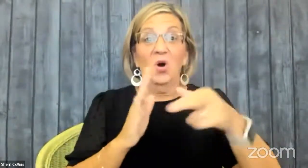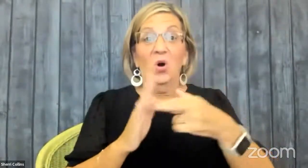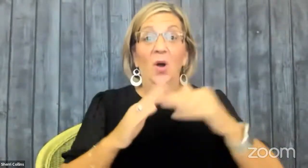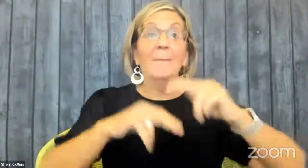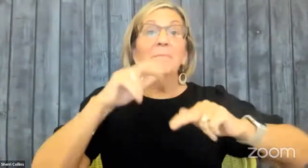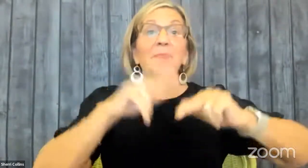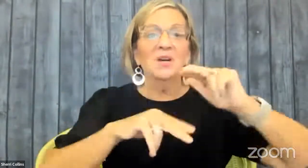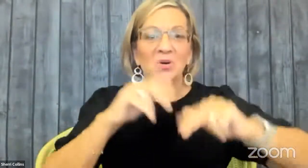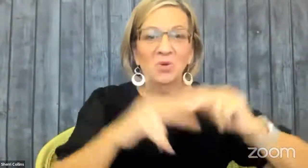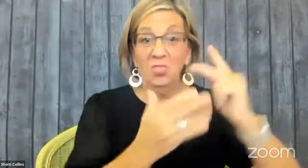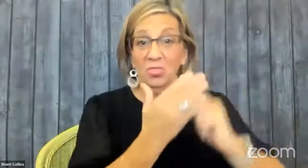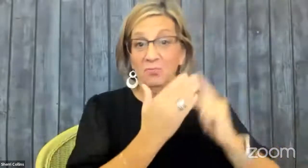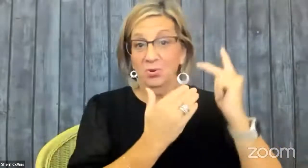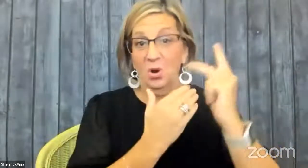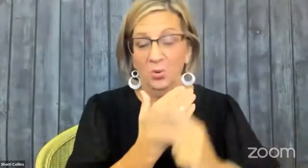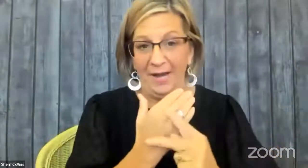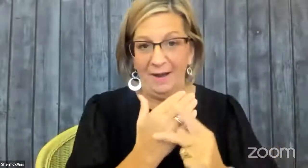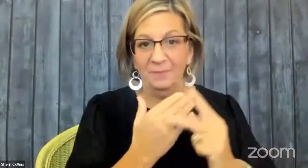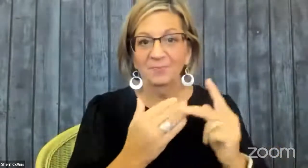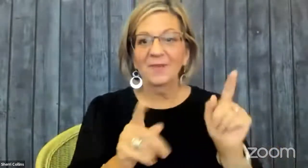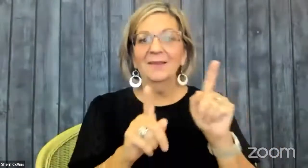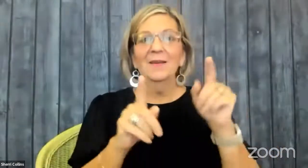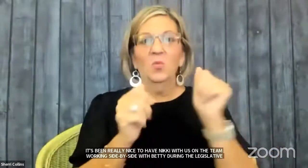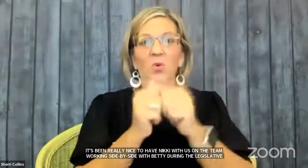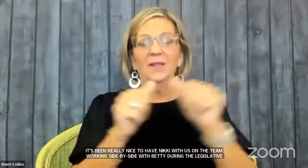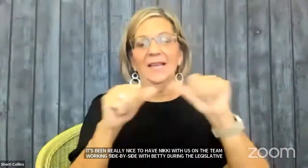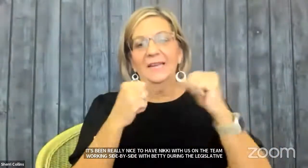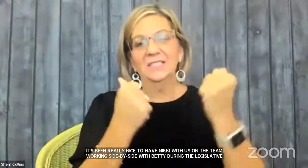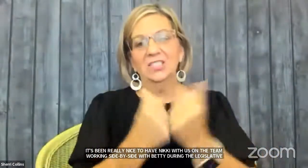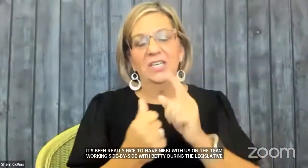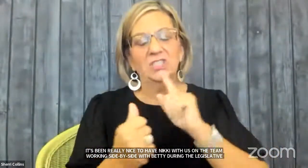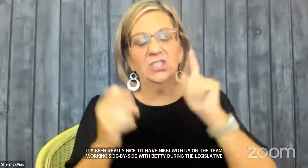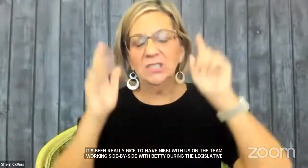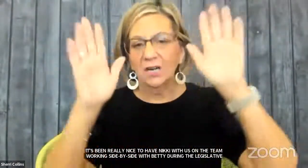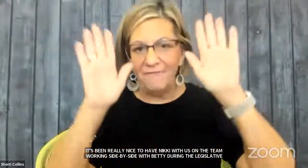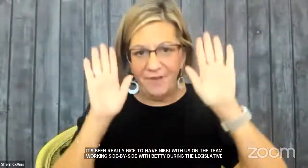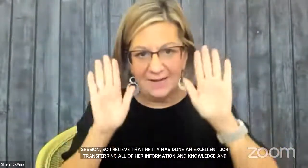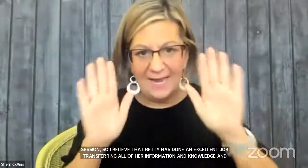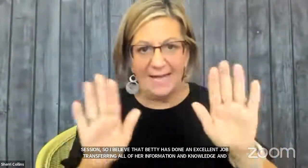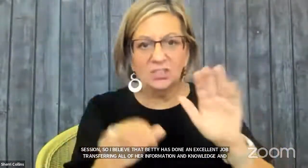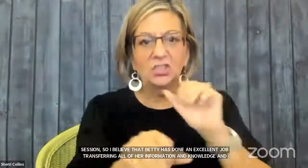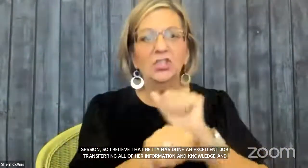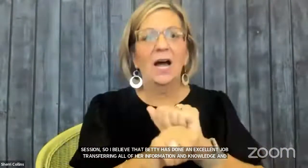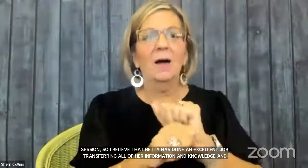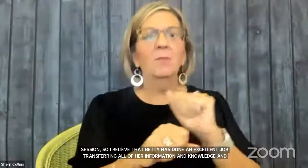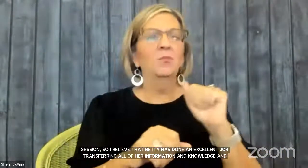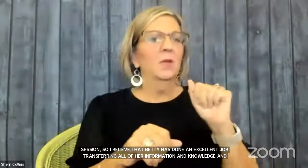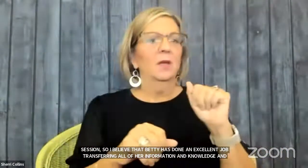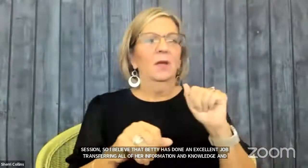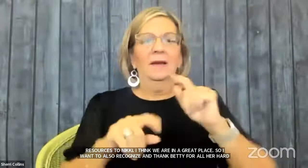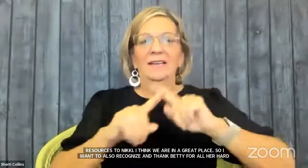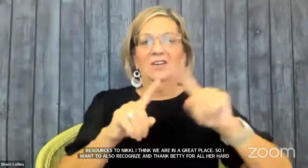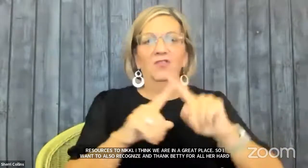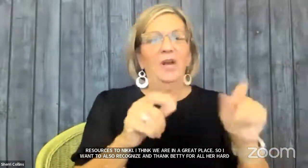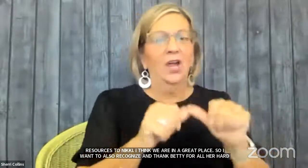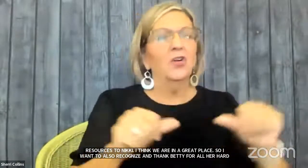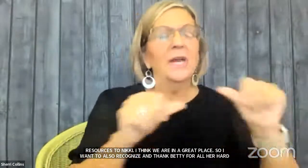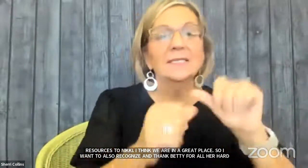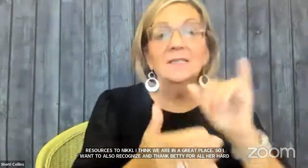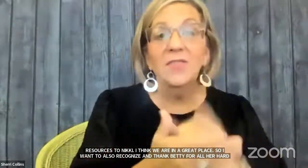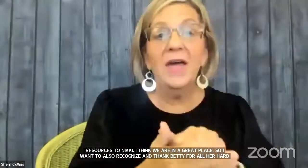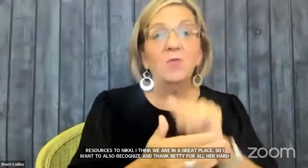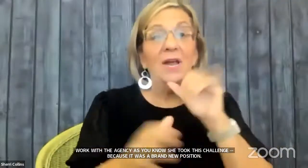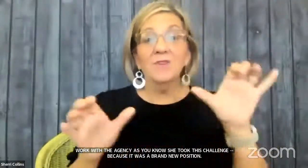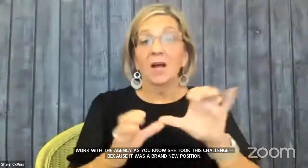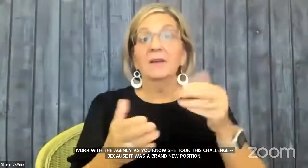that role and build the program with the agency, and she's done a fantastic job in different